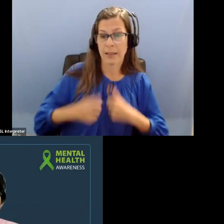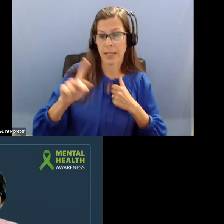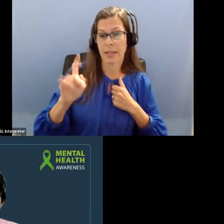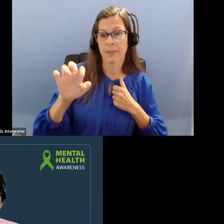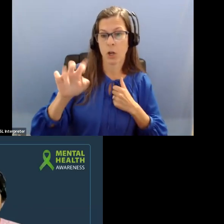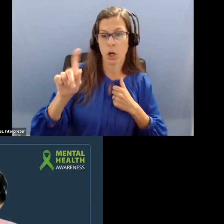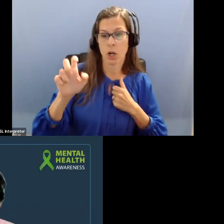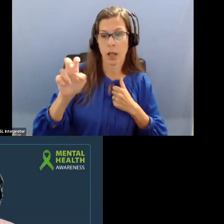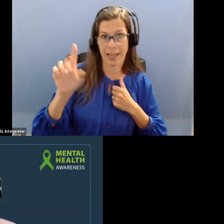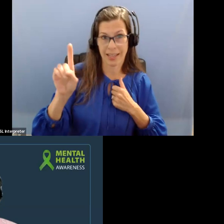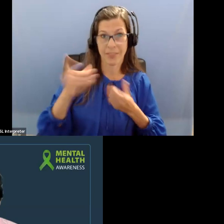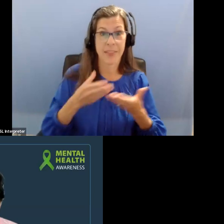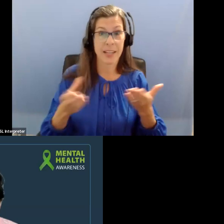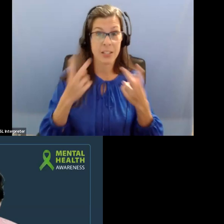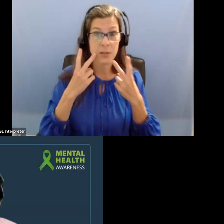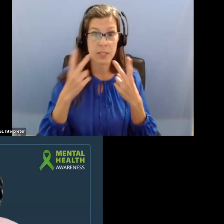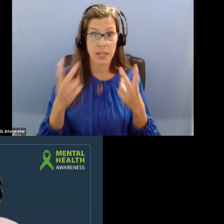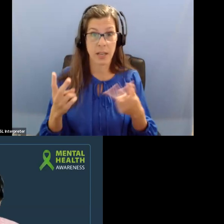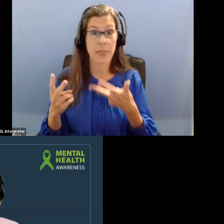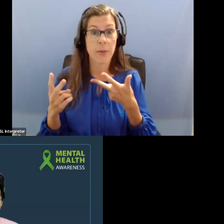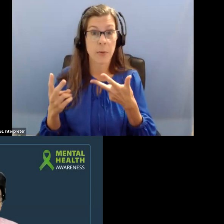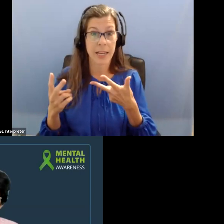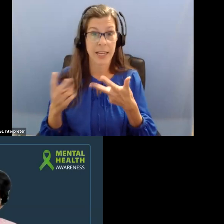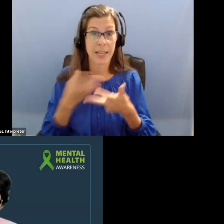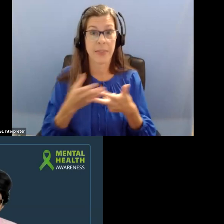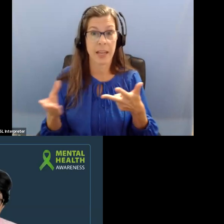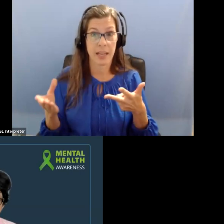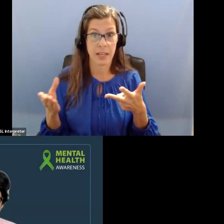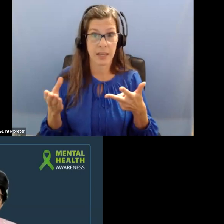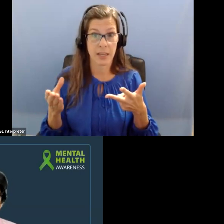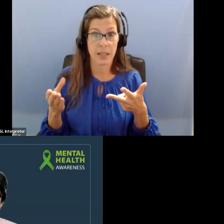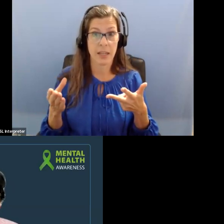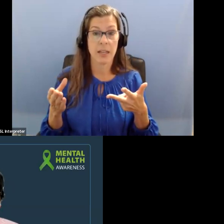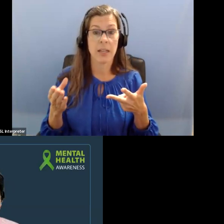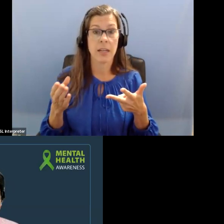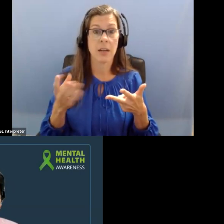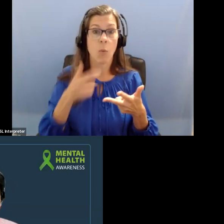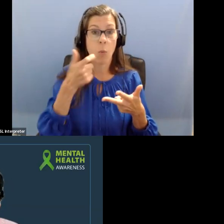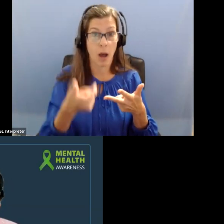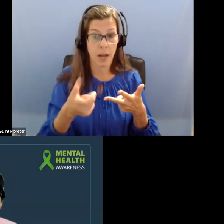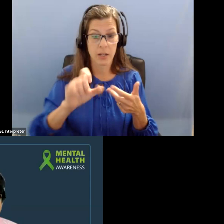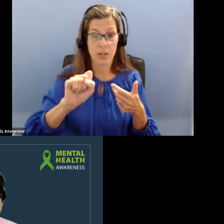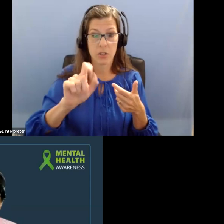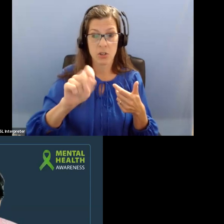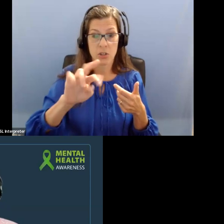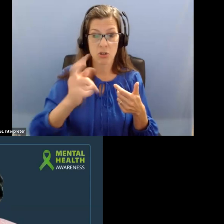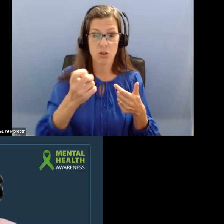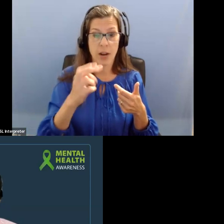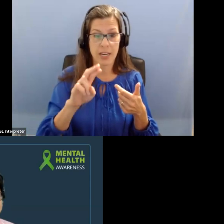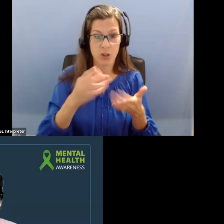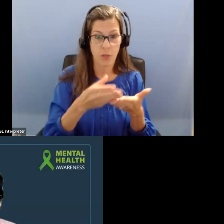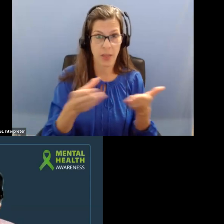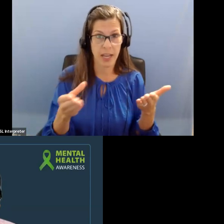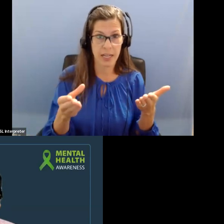of things to see, so I have three. One is Stranger Things, because it mixes sci-fi with kids